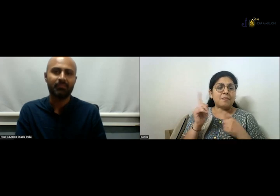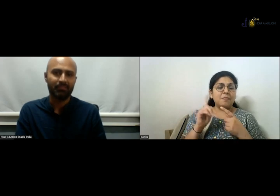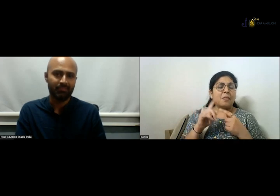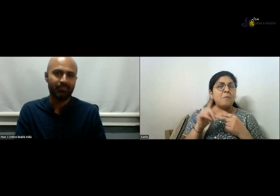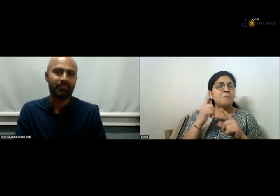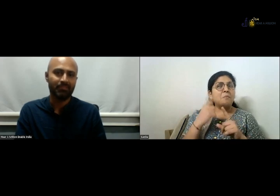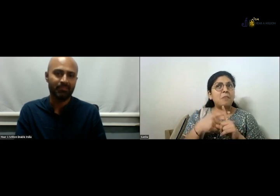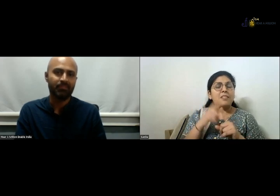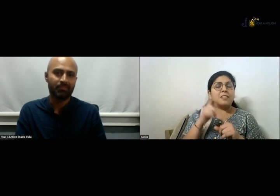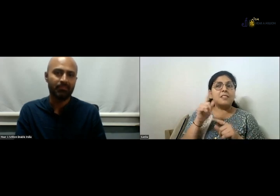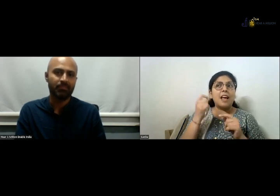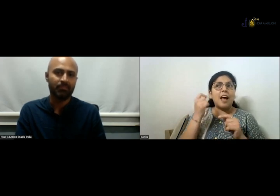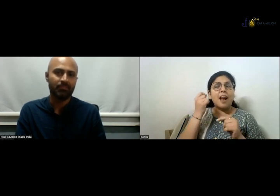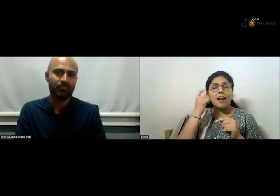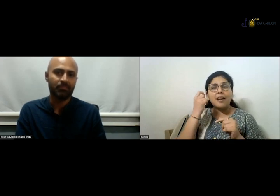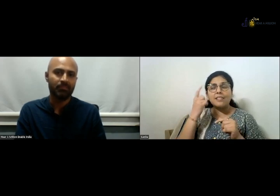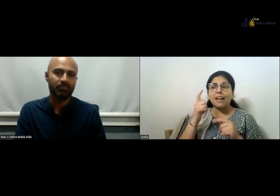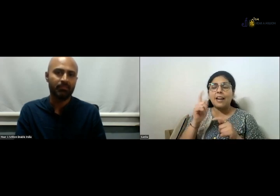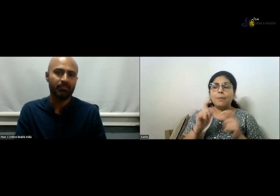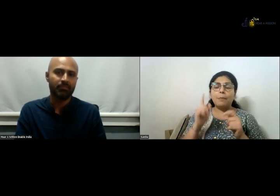She didn't think about the money.